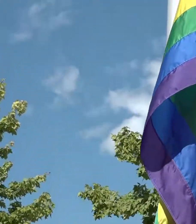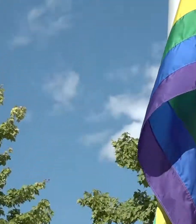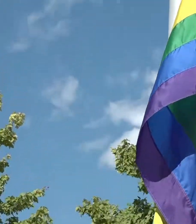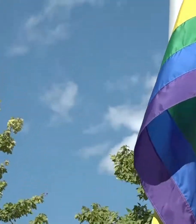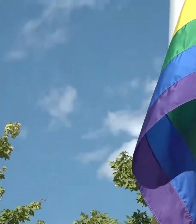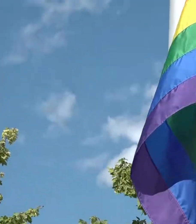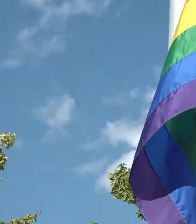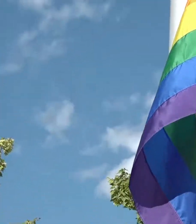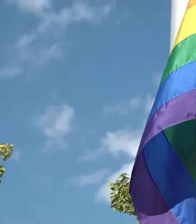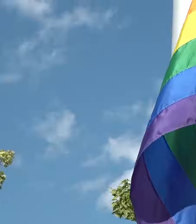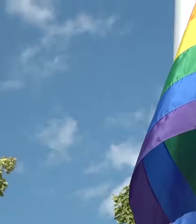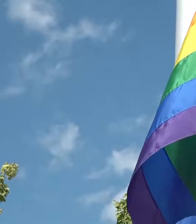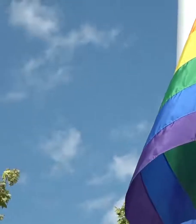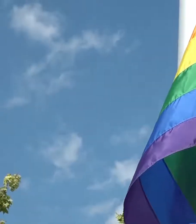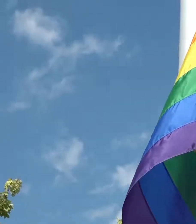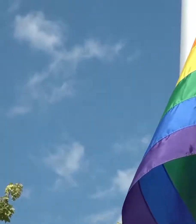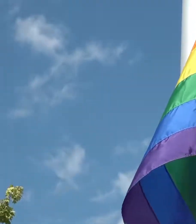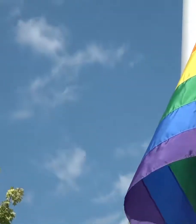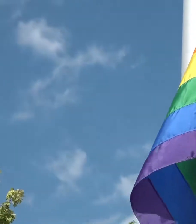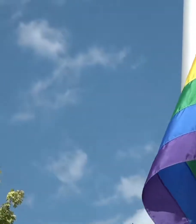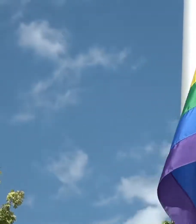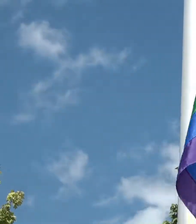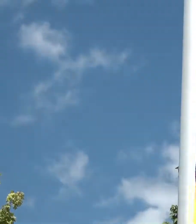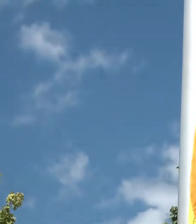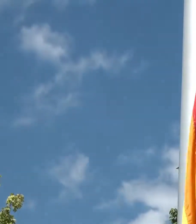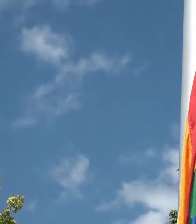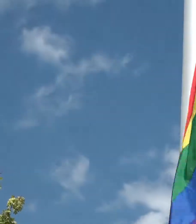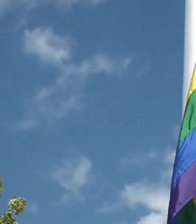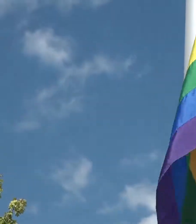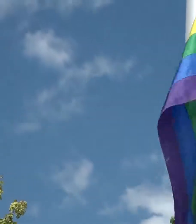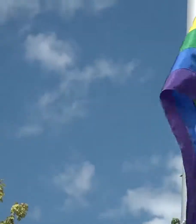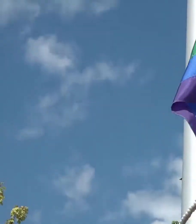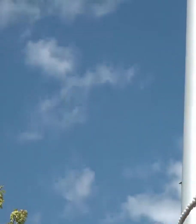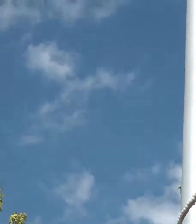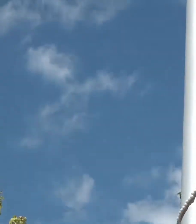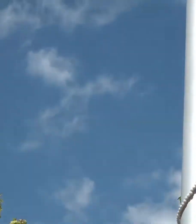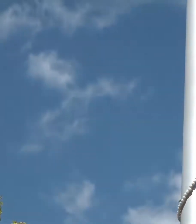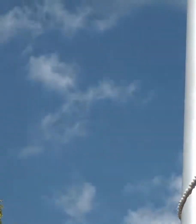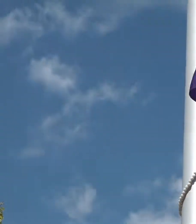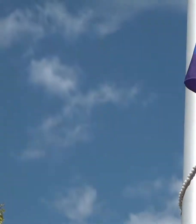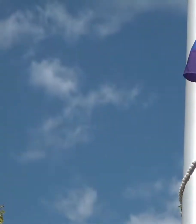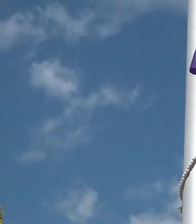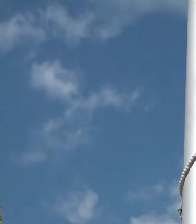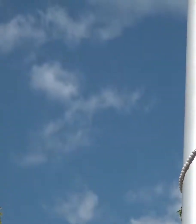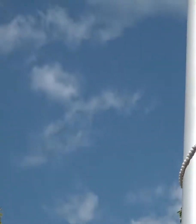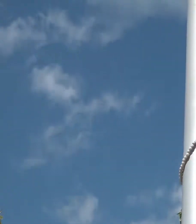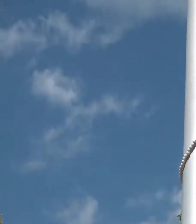involved on the board. Thank you so much, and I look forward to see everyone during the week.